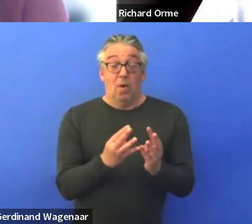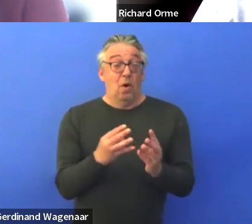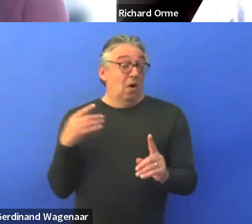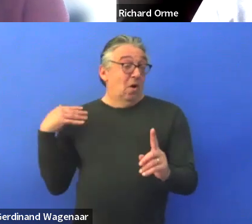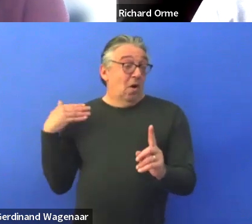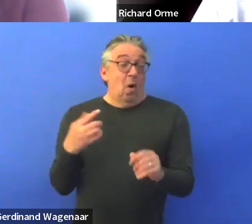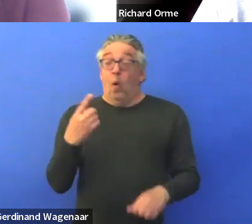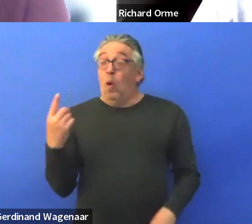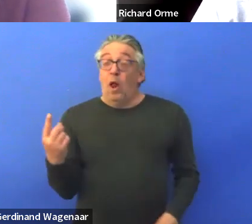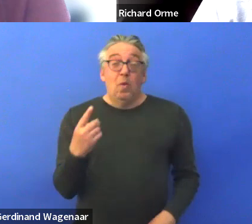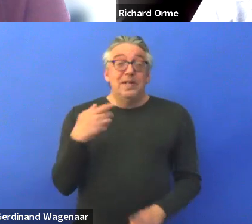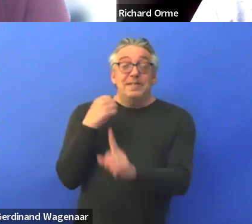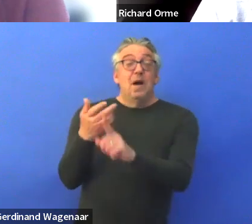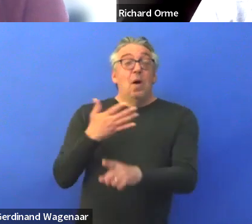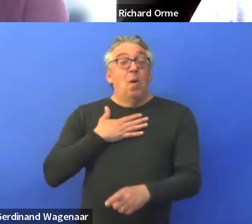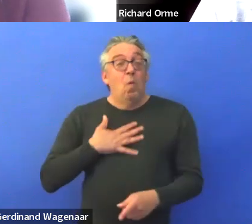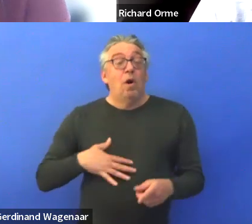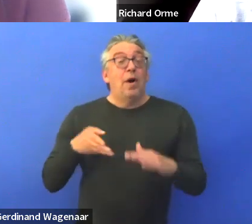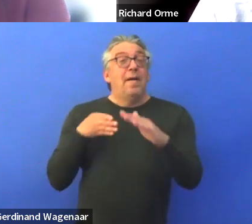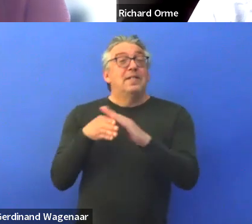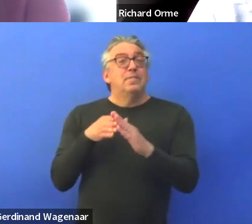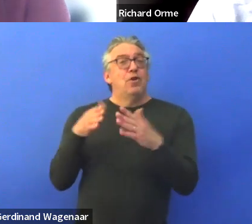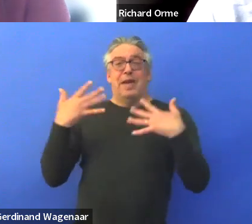mainstream accessibility, and one of the key